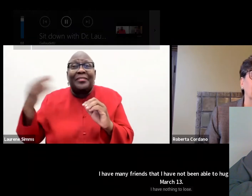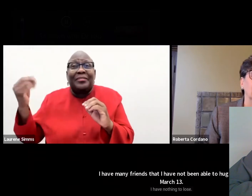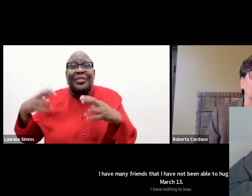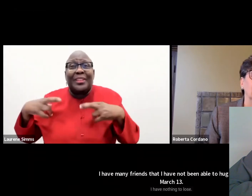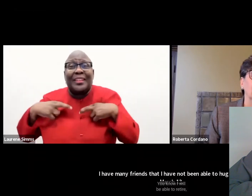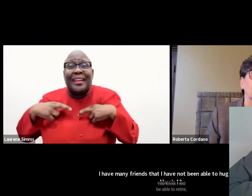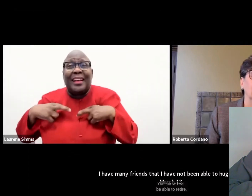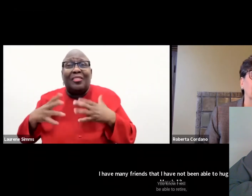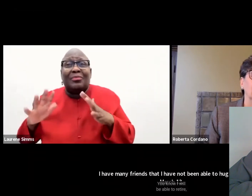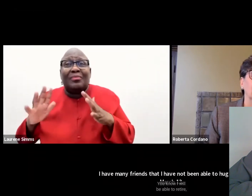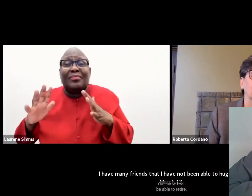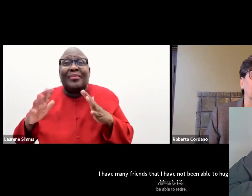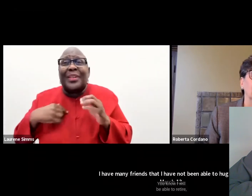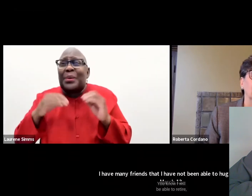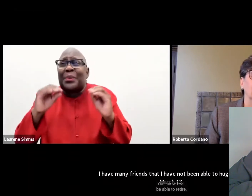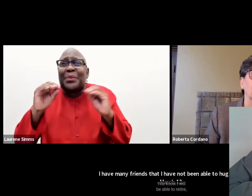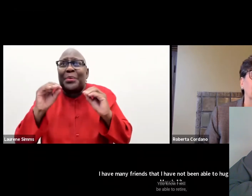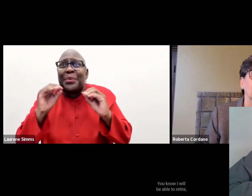and I have nothing to lose.